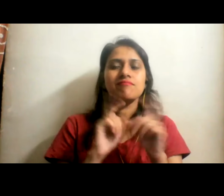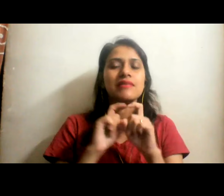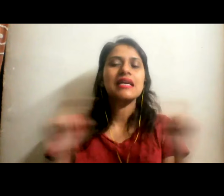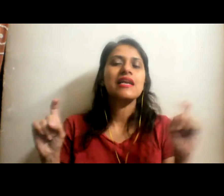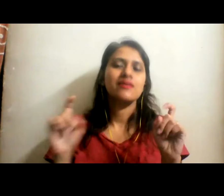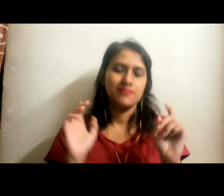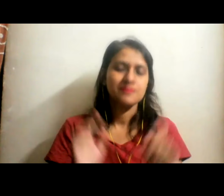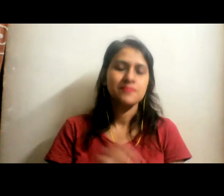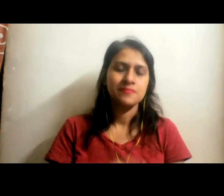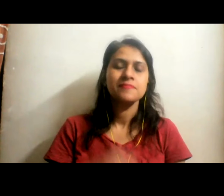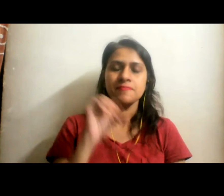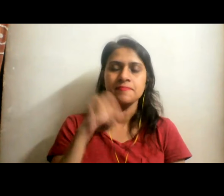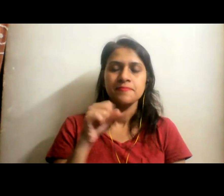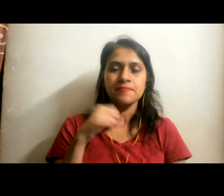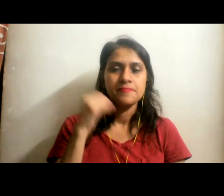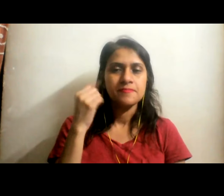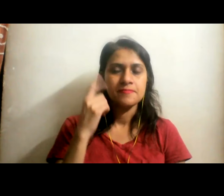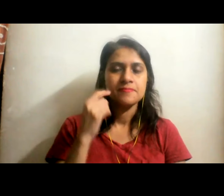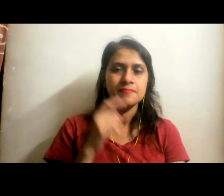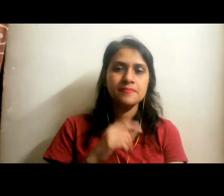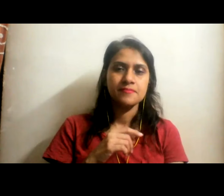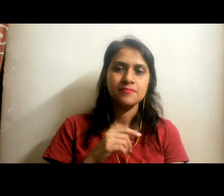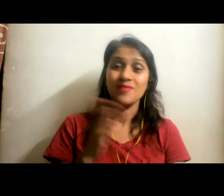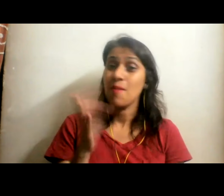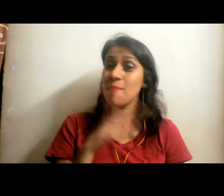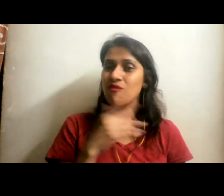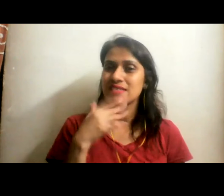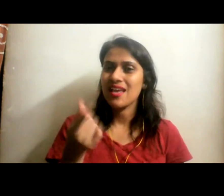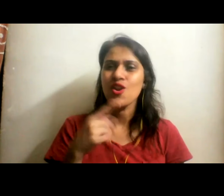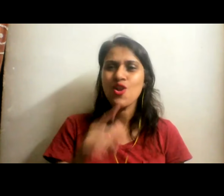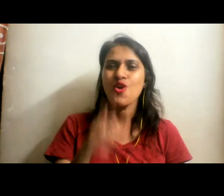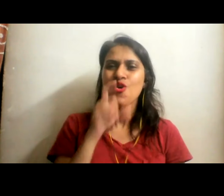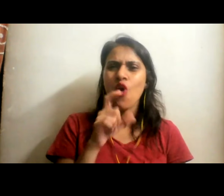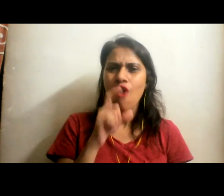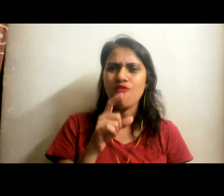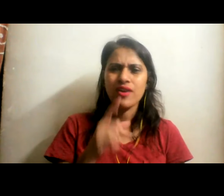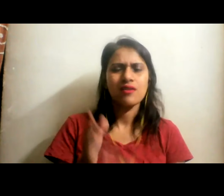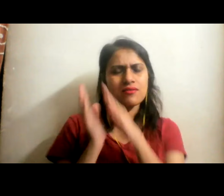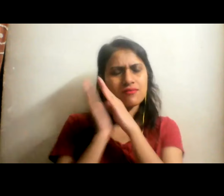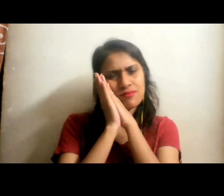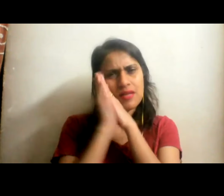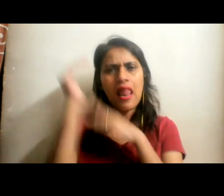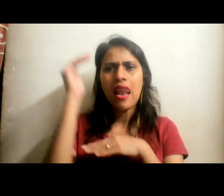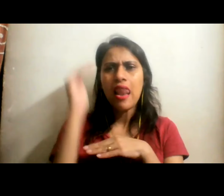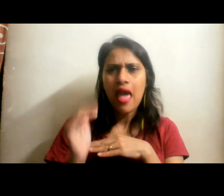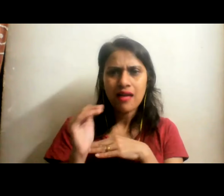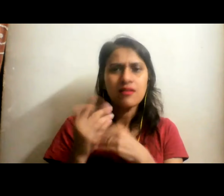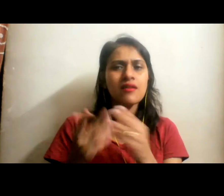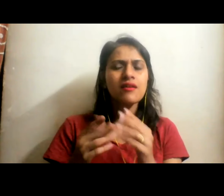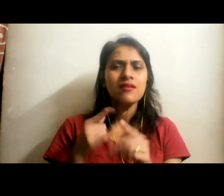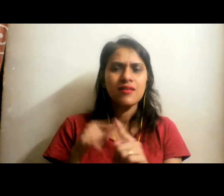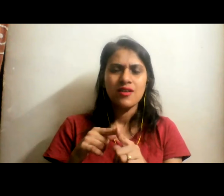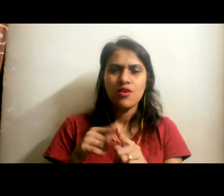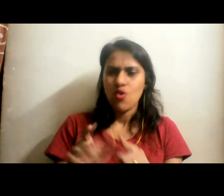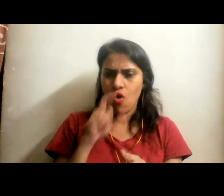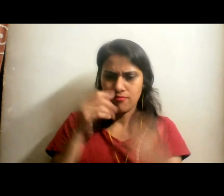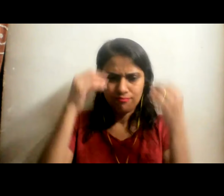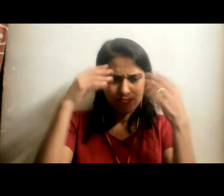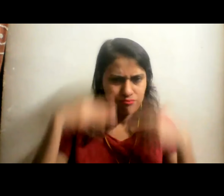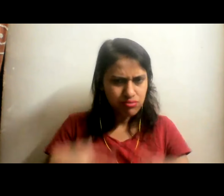Yes, So if theory says that coffee affects sleep, then an descriptive study would just what it would do